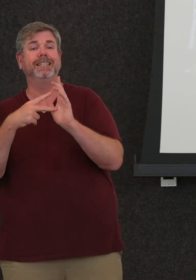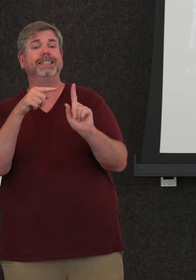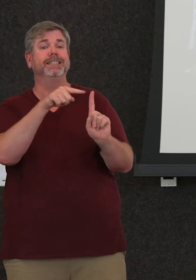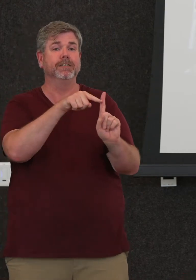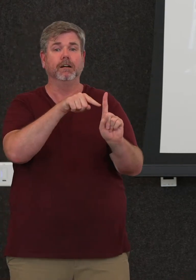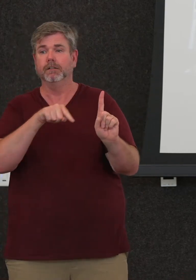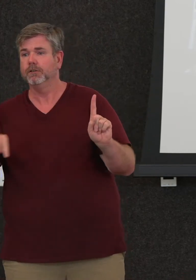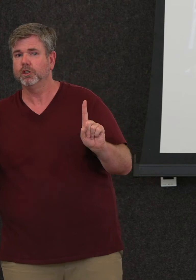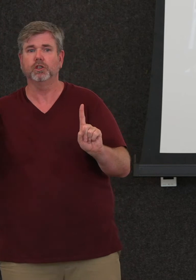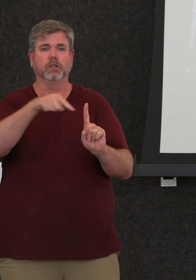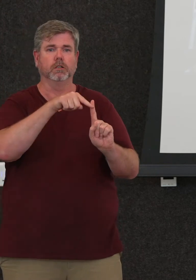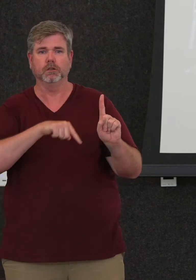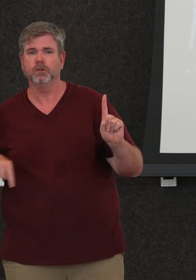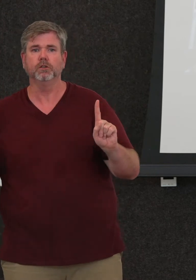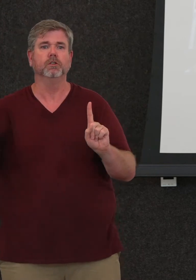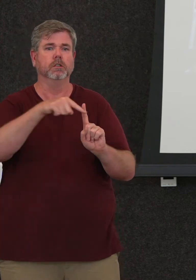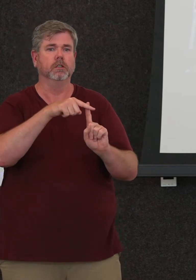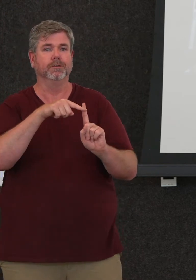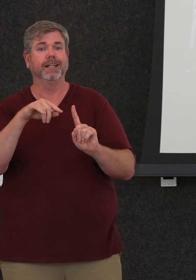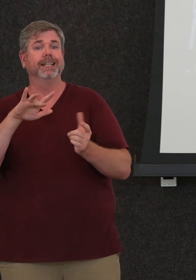addiction medicine specialists,